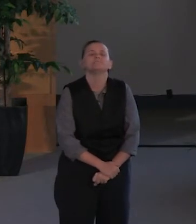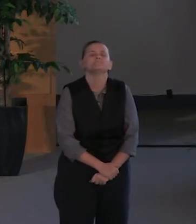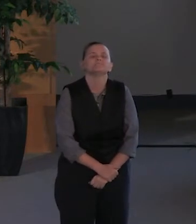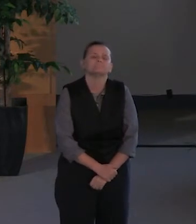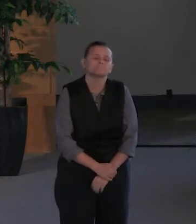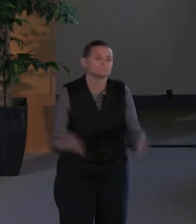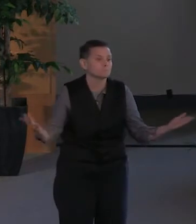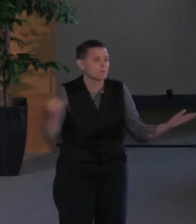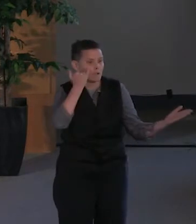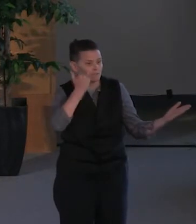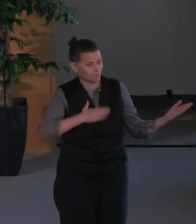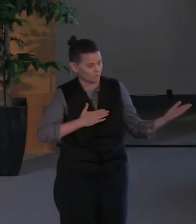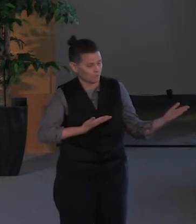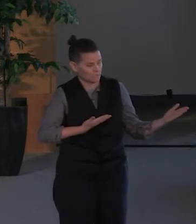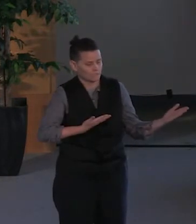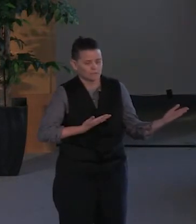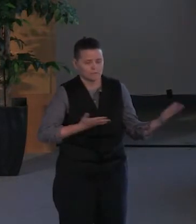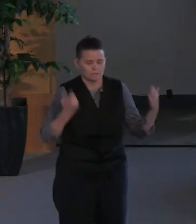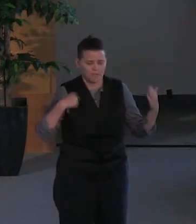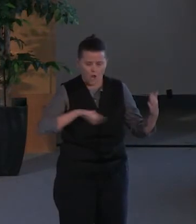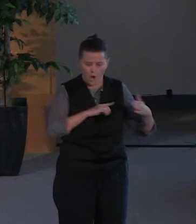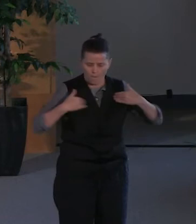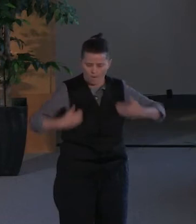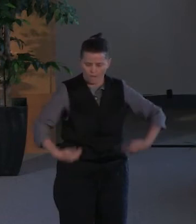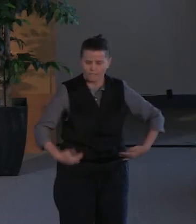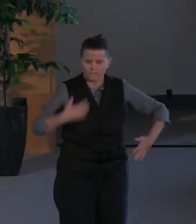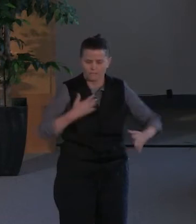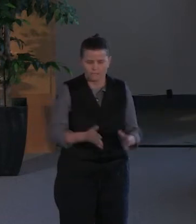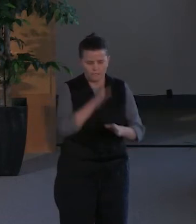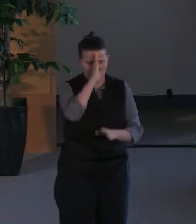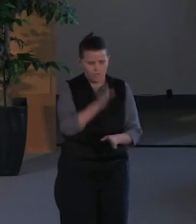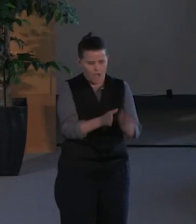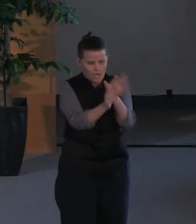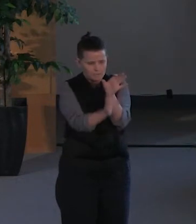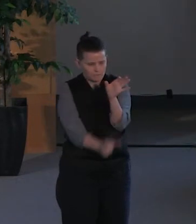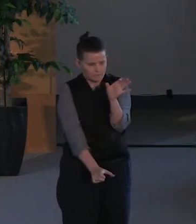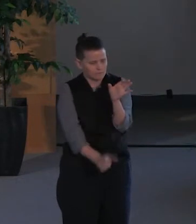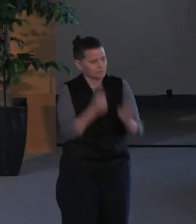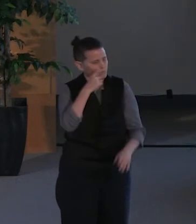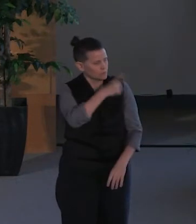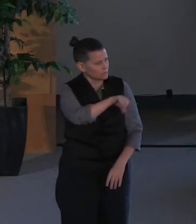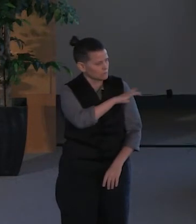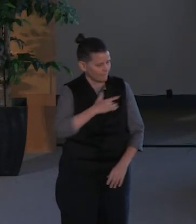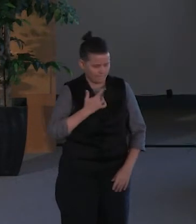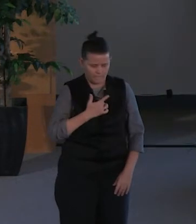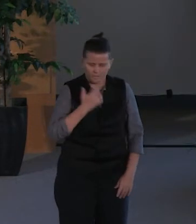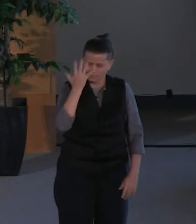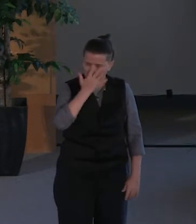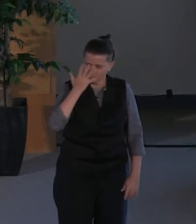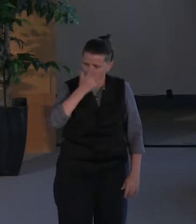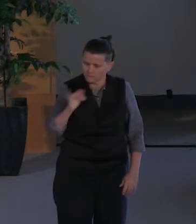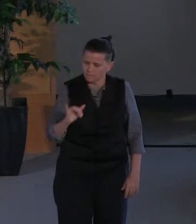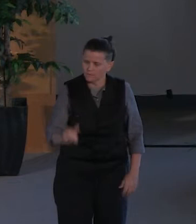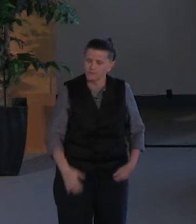So if you're willing, let's get our bodies in alignment, whatever that looks like and feels like for you. You just want to